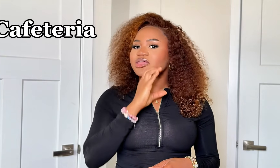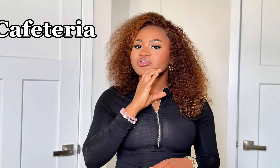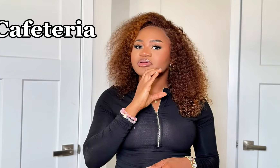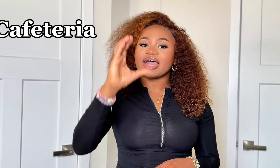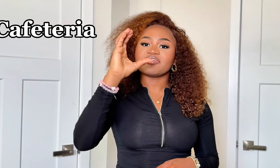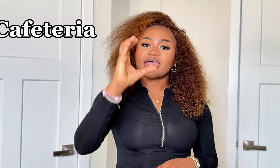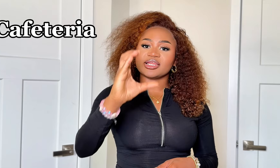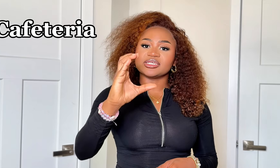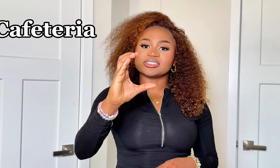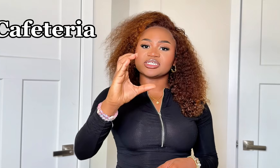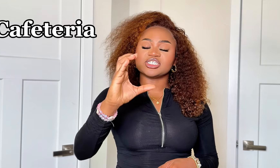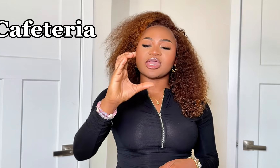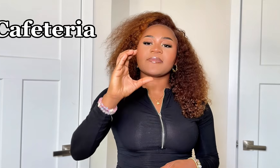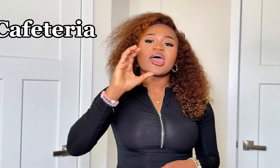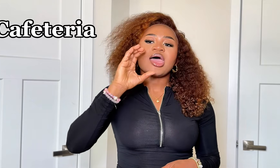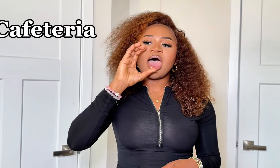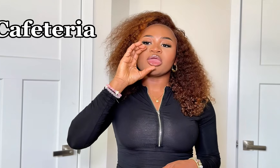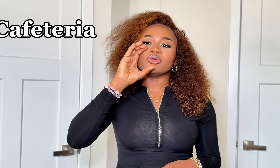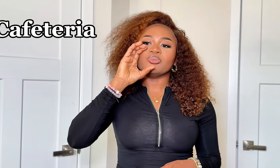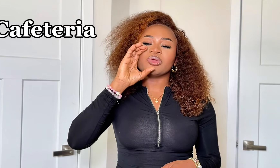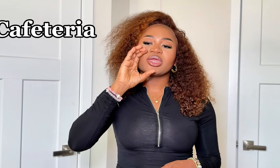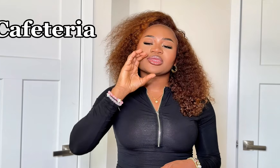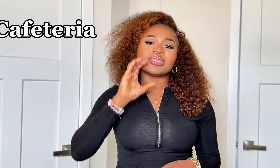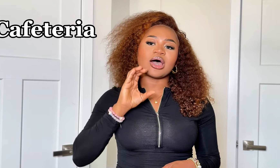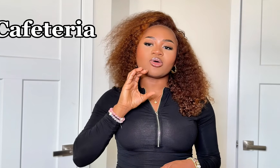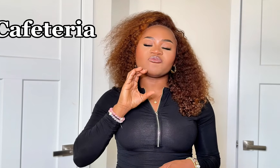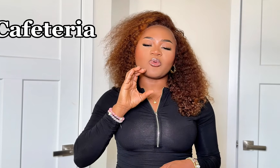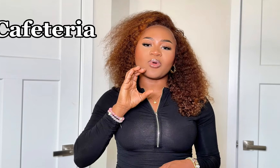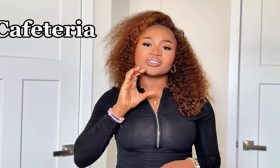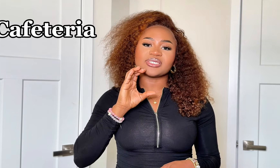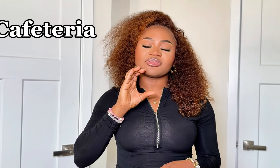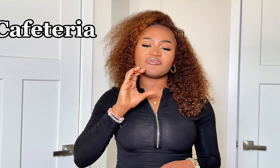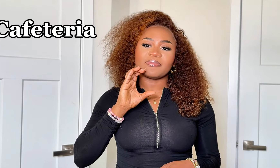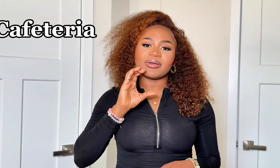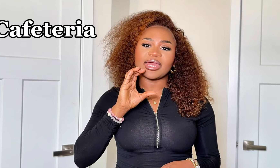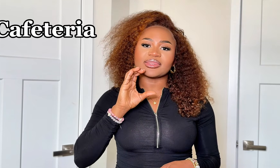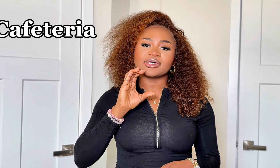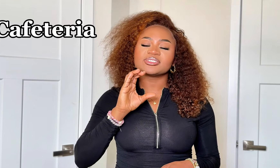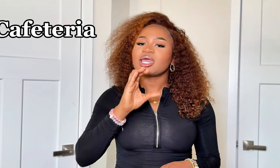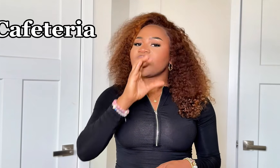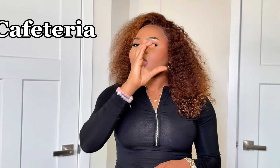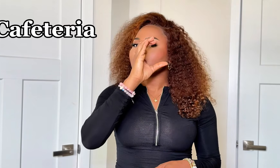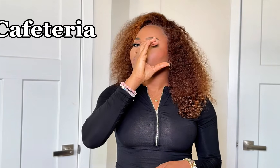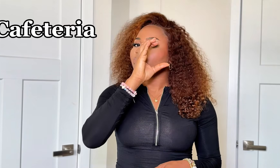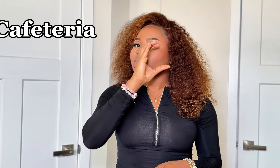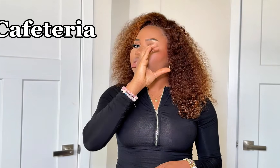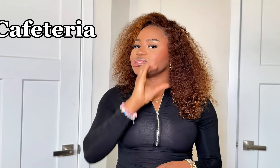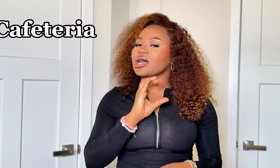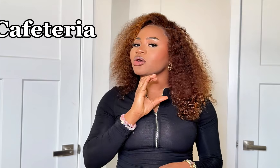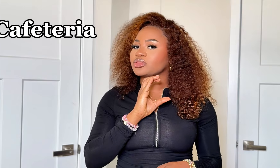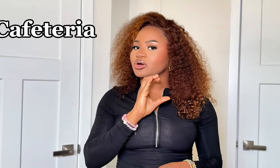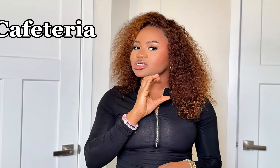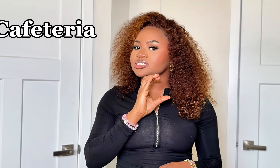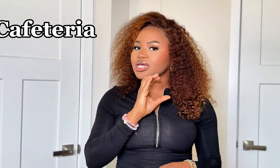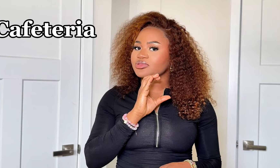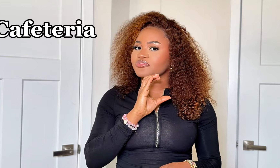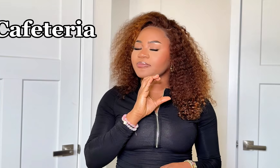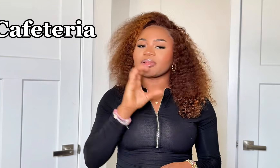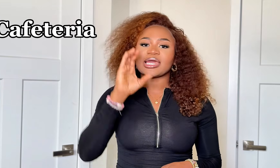Cafeteria. Have your hand in the C shape and you bring it down from one side of your mouth like this, and you bring it down on the other side of your mouth like